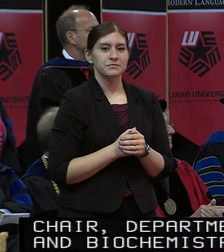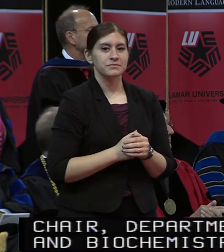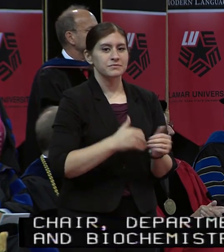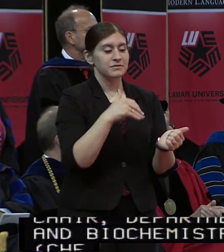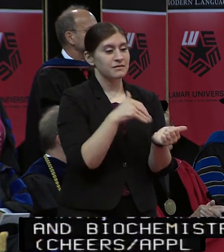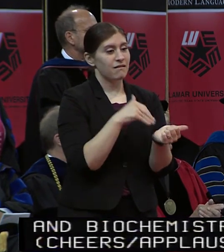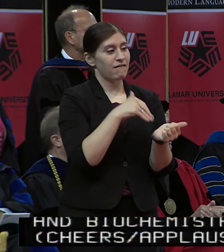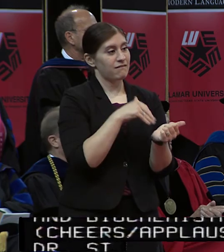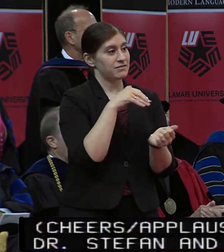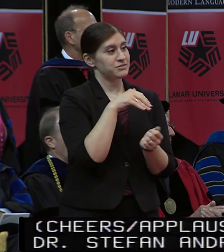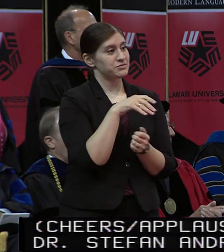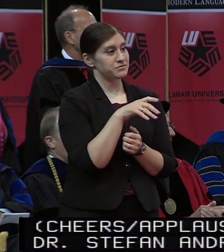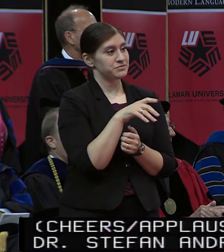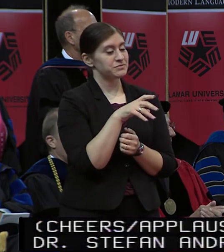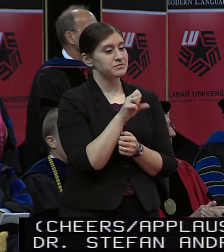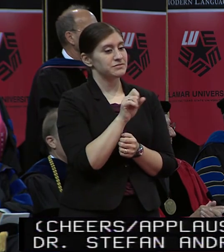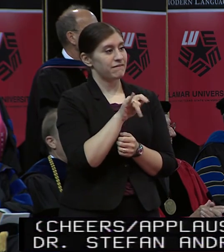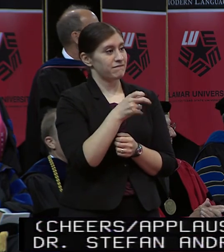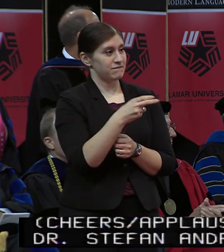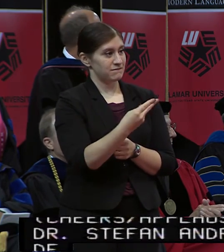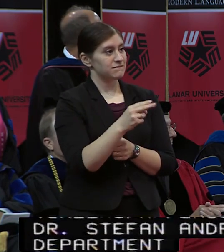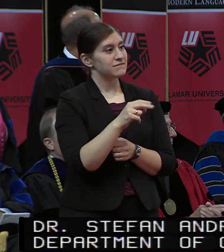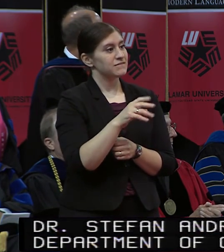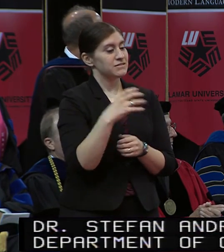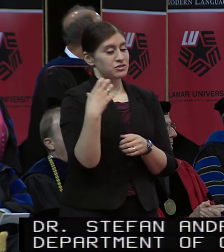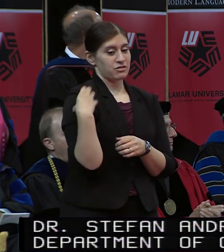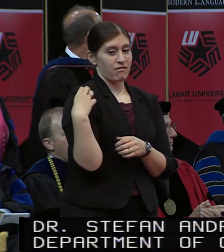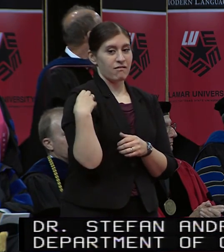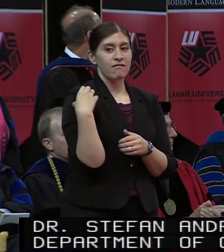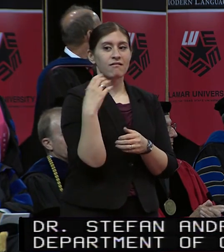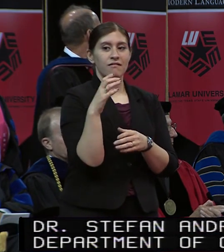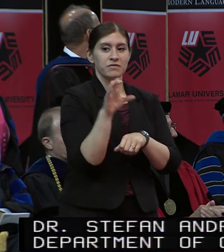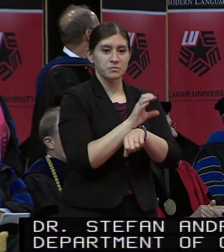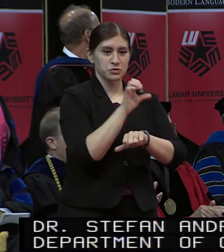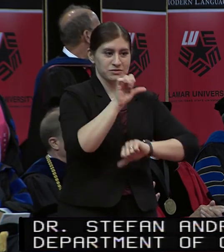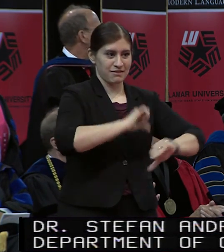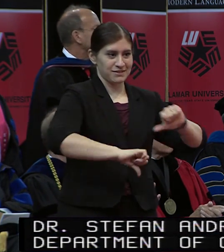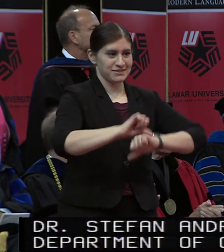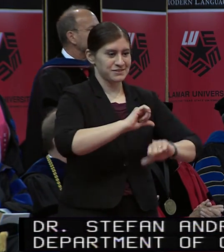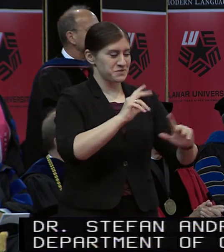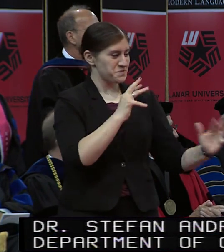Dr. Stefan Andre, Chair, Department of Computer Science.